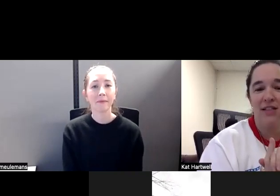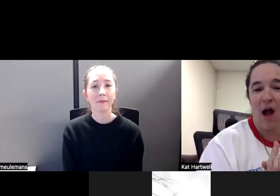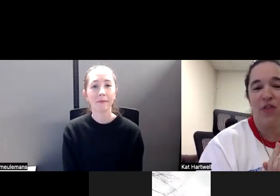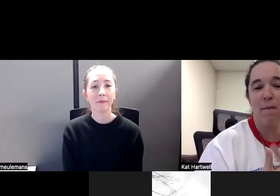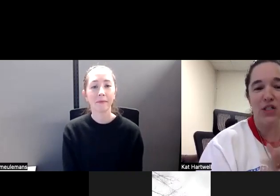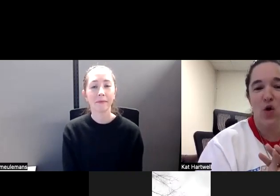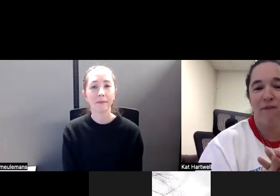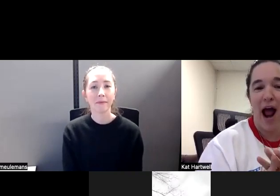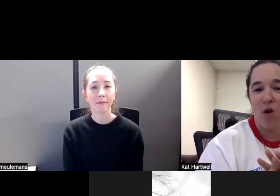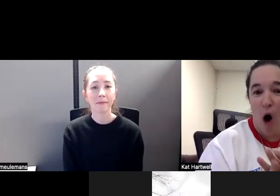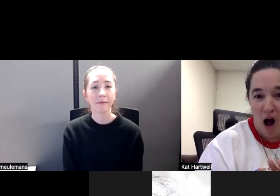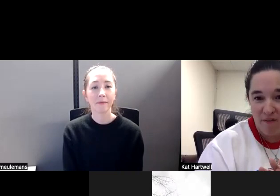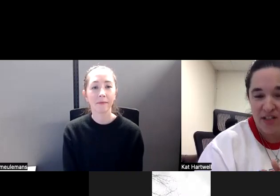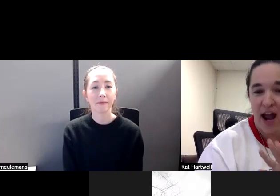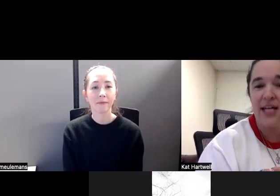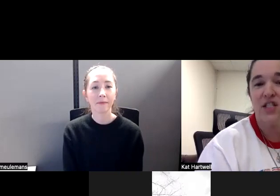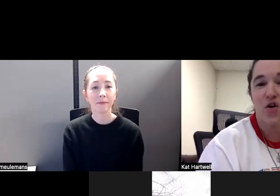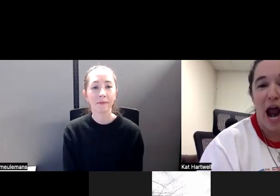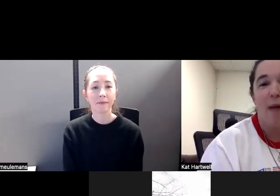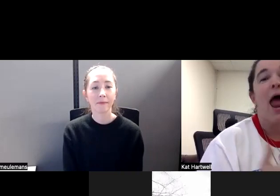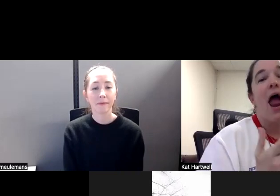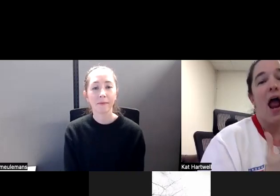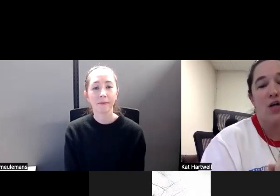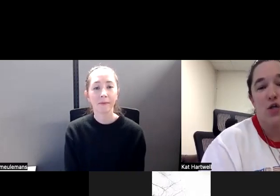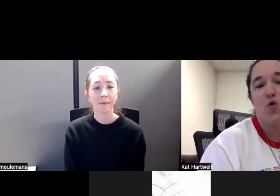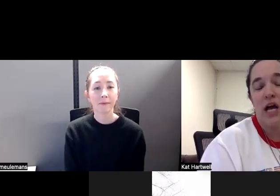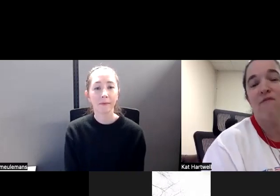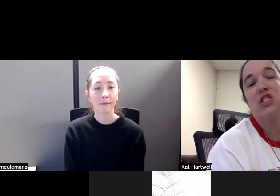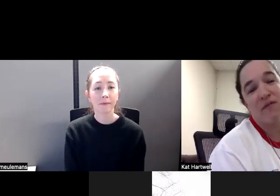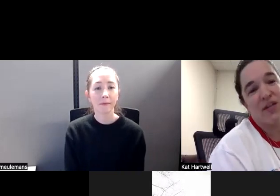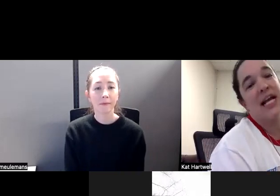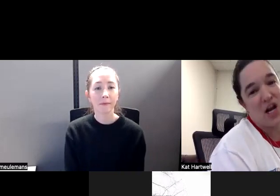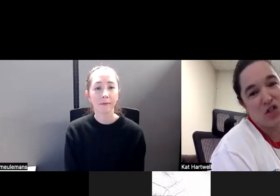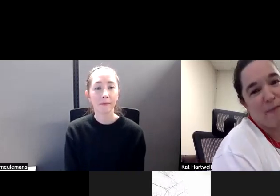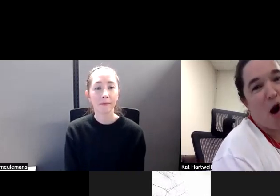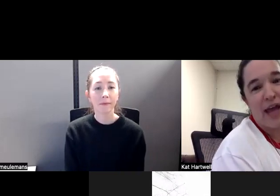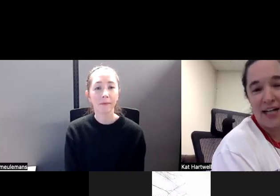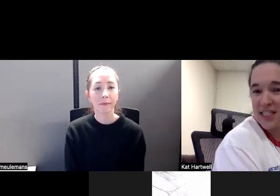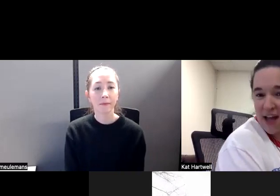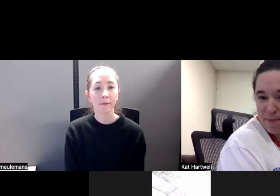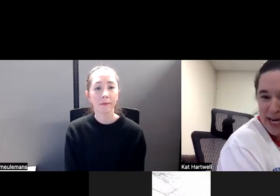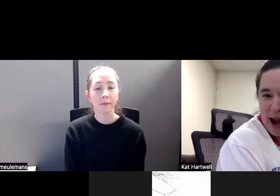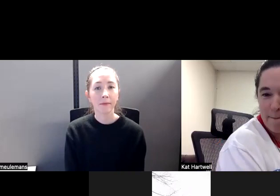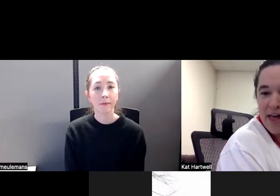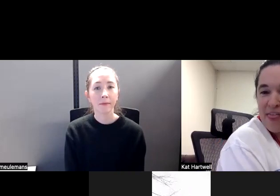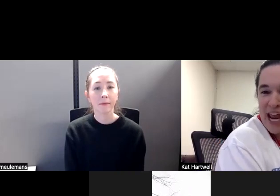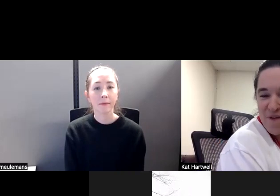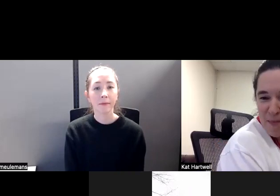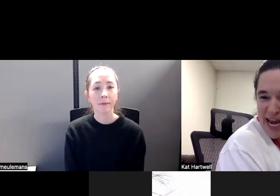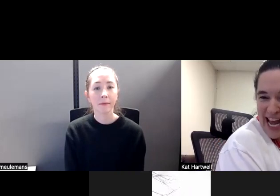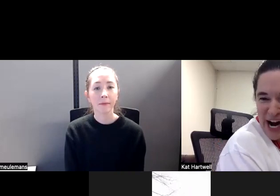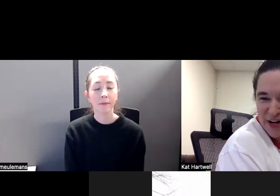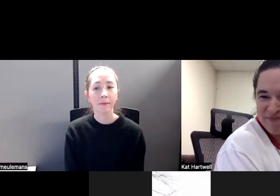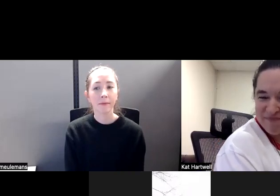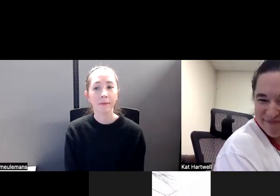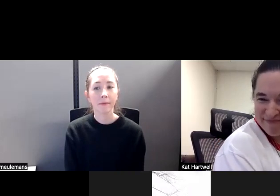subscribers, fans out there, make sure you follow all of us on Instagram and tune in for Shifting Gears tomorrow night at 7 p.m. Thank you